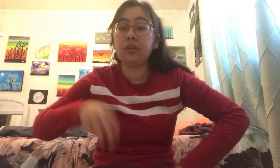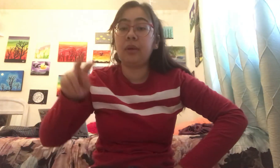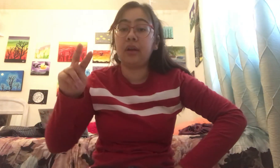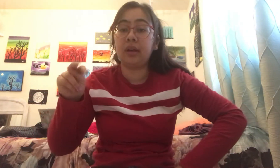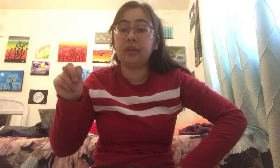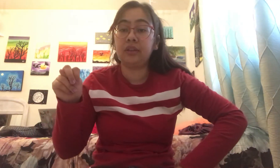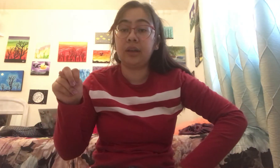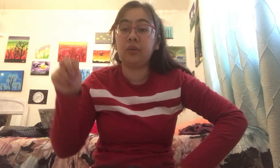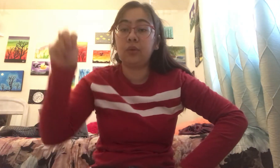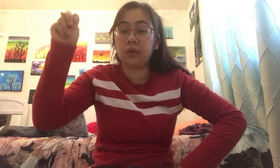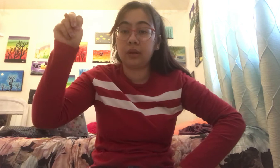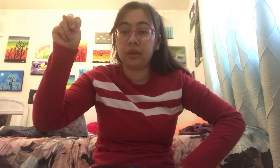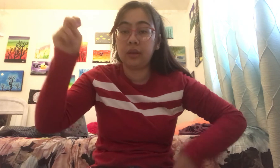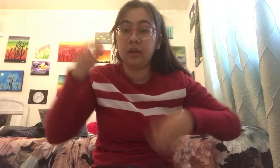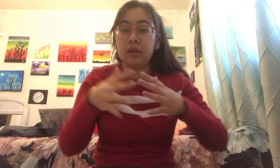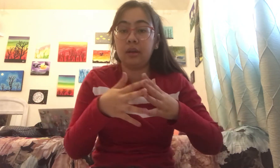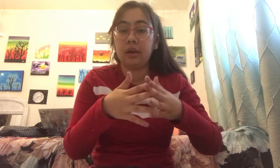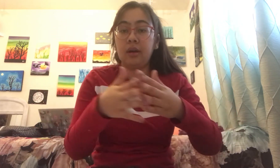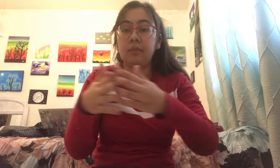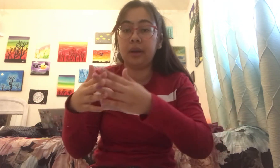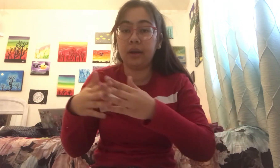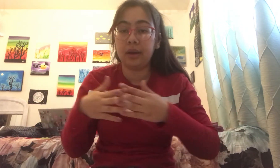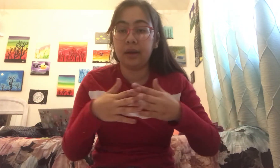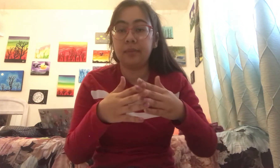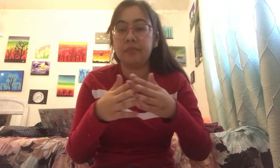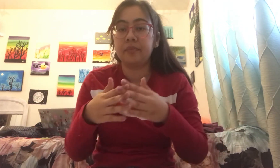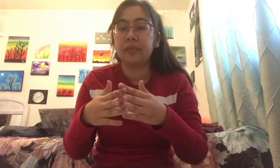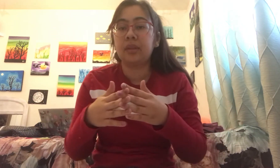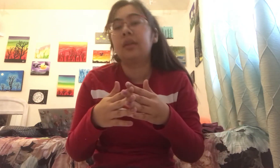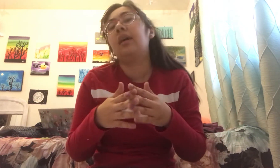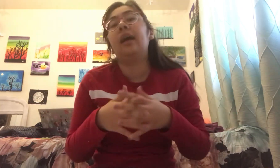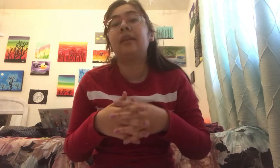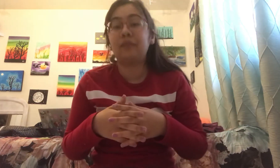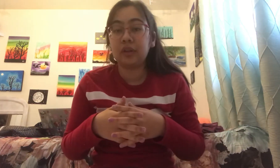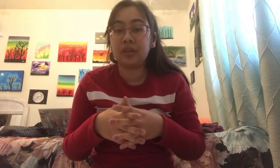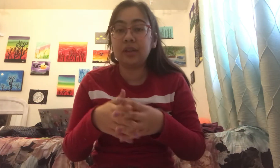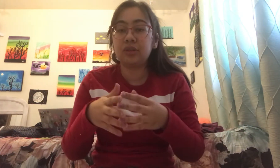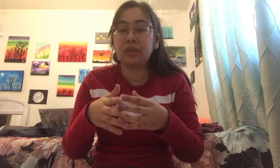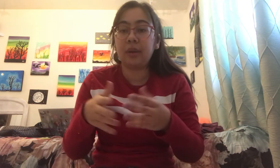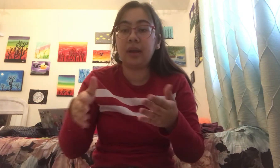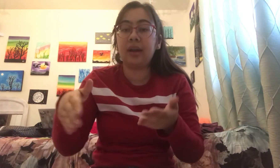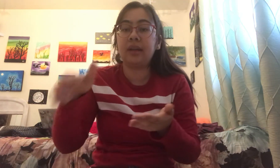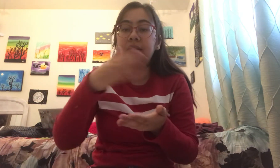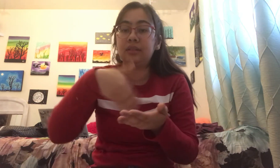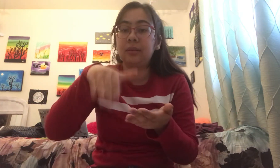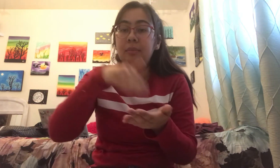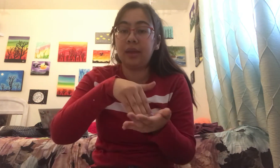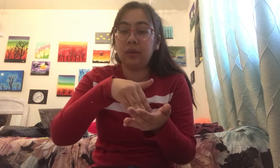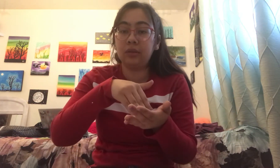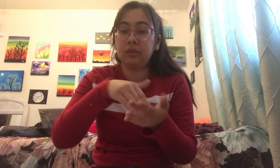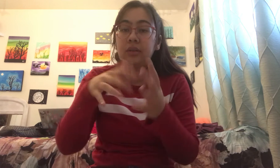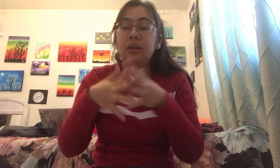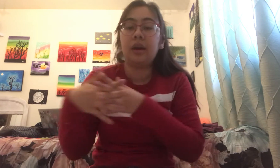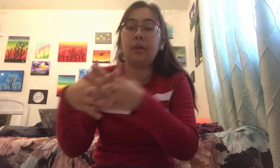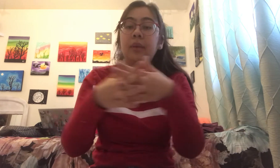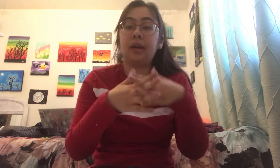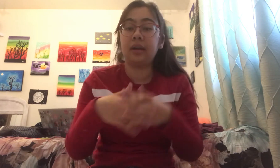America you sign North America and then for Central America it's middle America